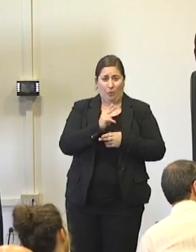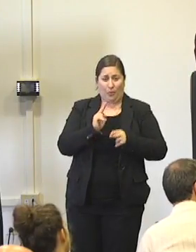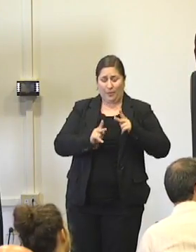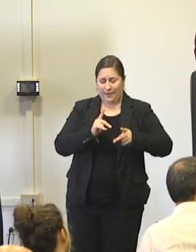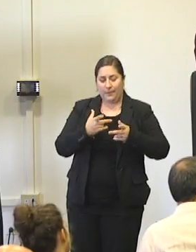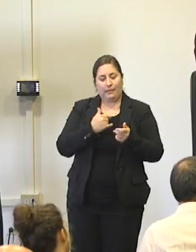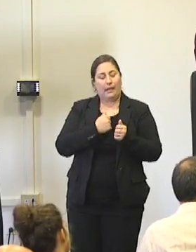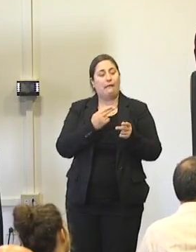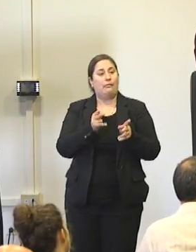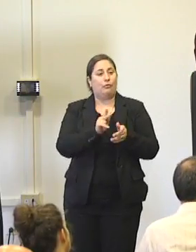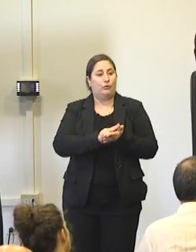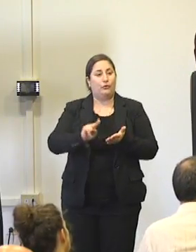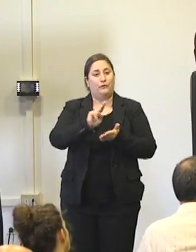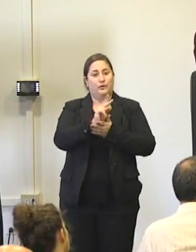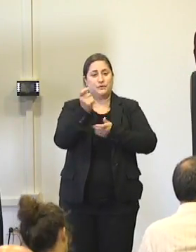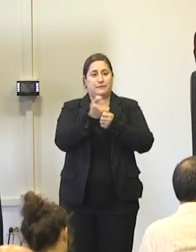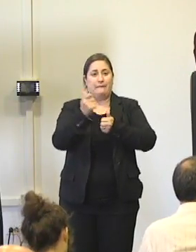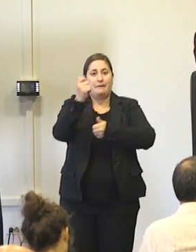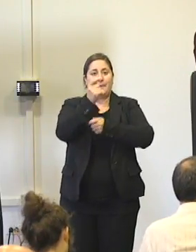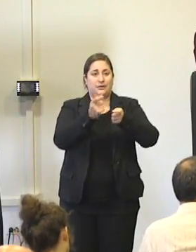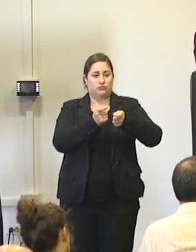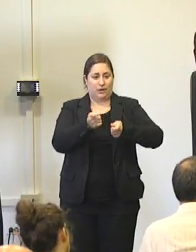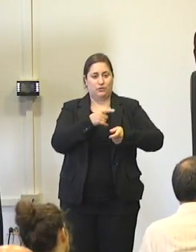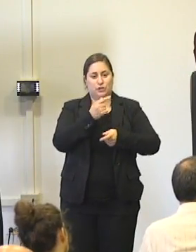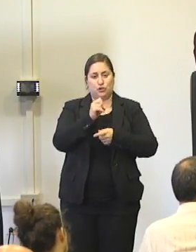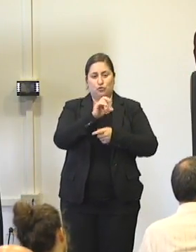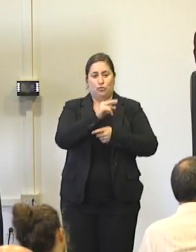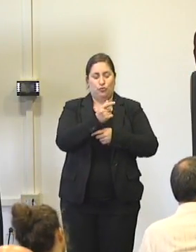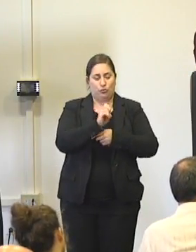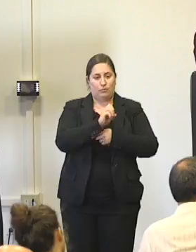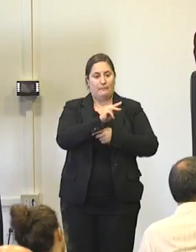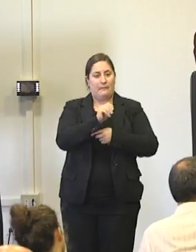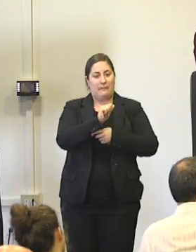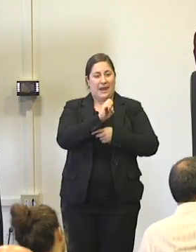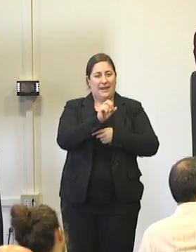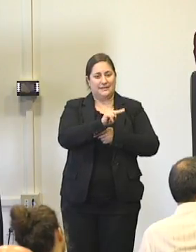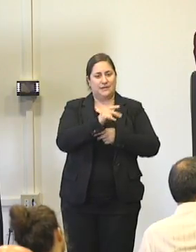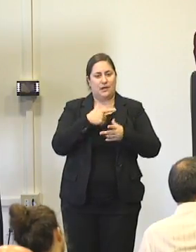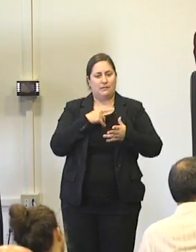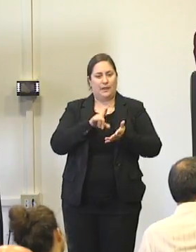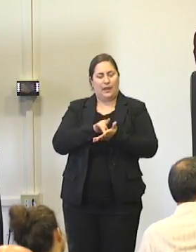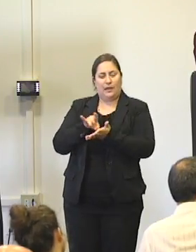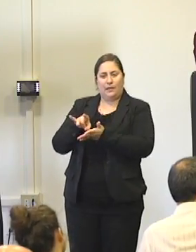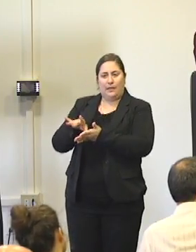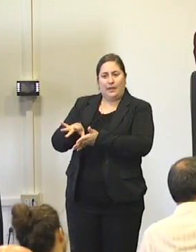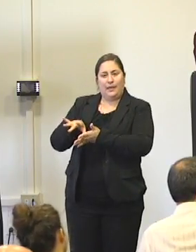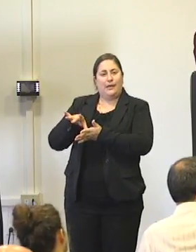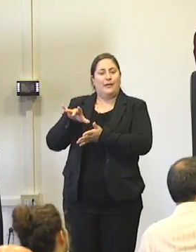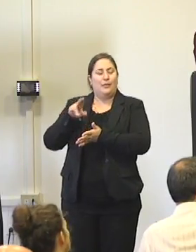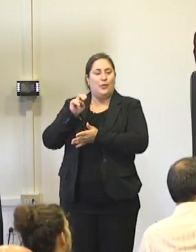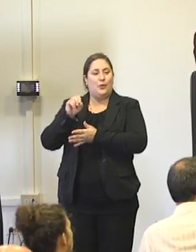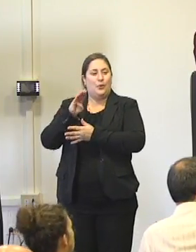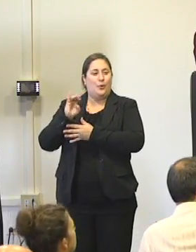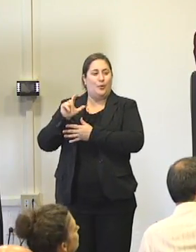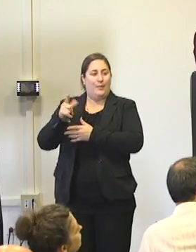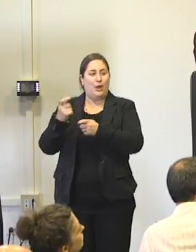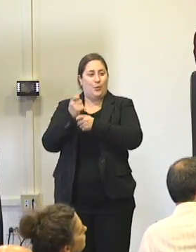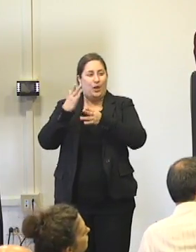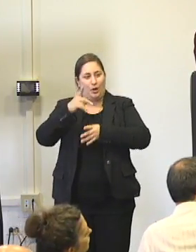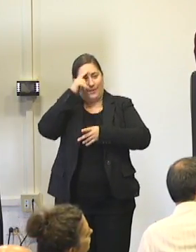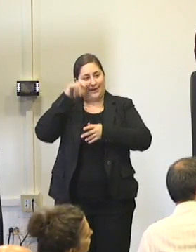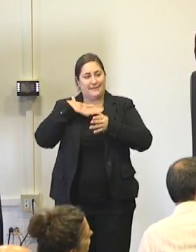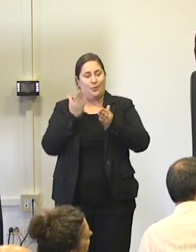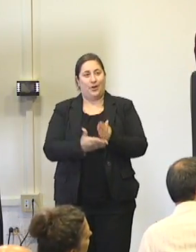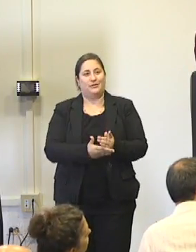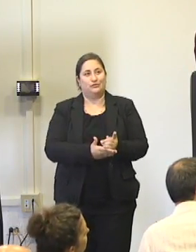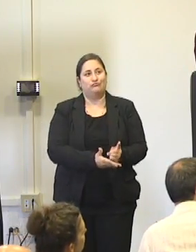university administrators at George Mason who have bought into this. They pushed aside their Nobel Prize winner in order to please Charles Koch, who became the university's